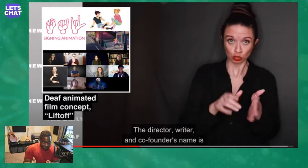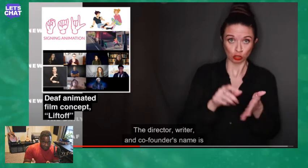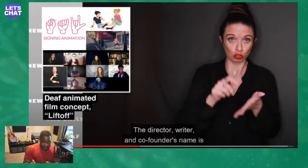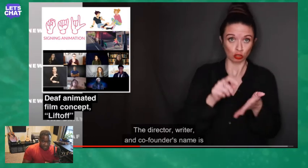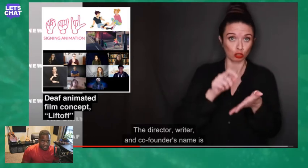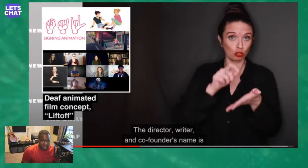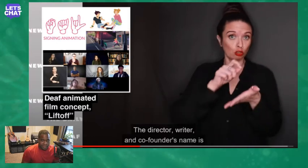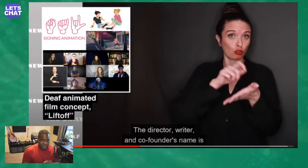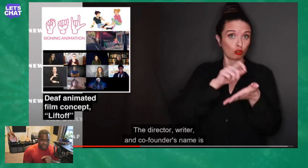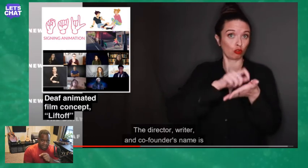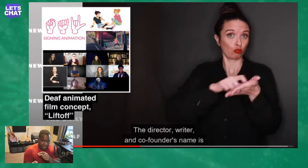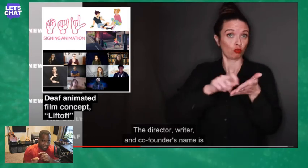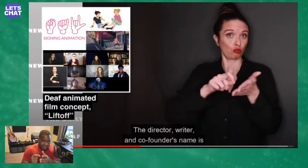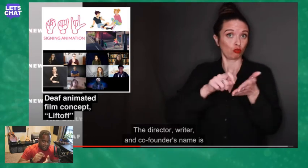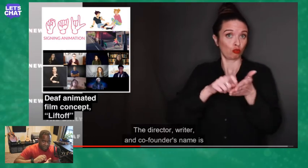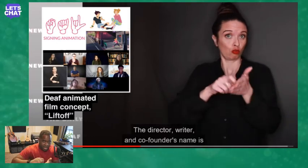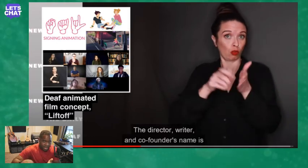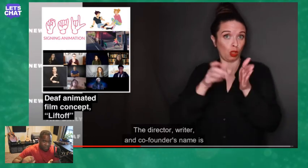person.